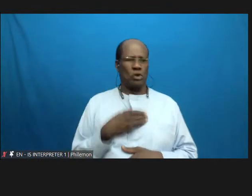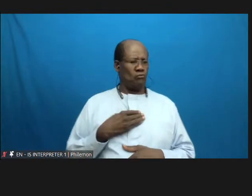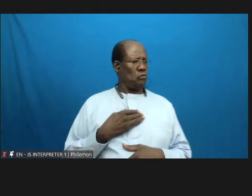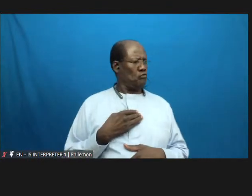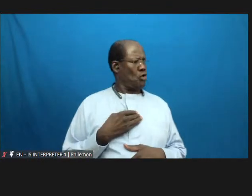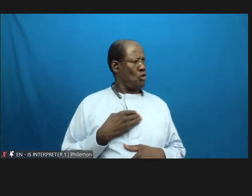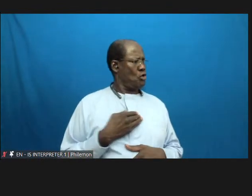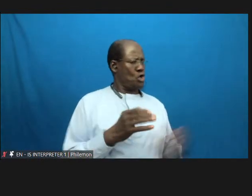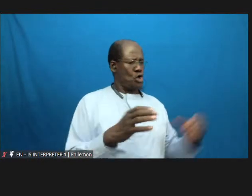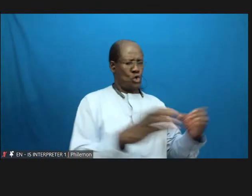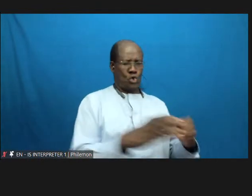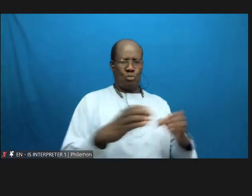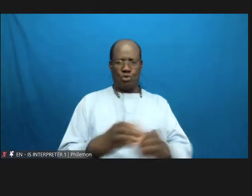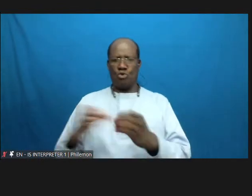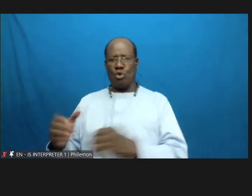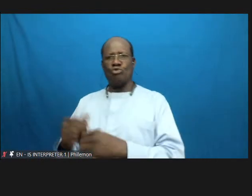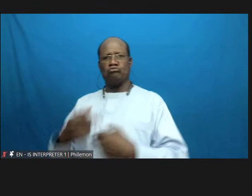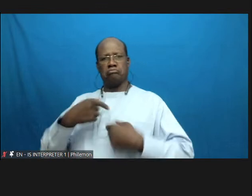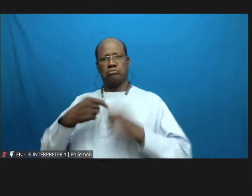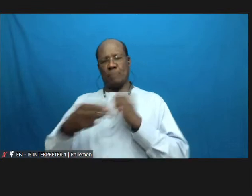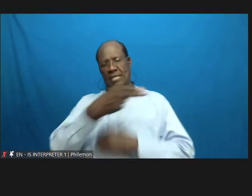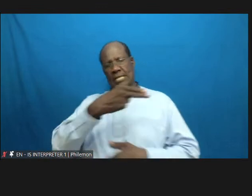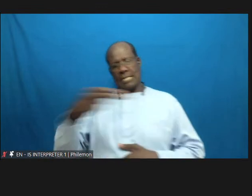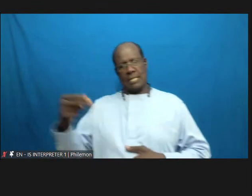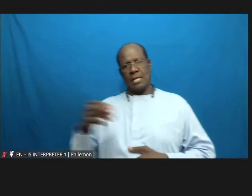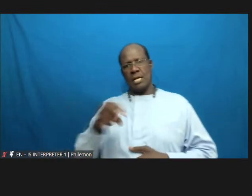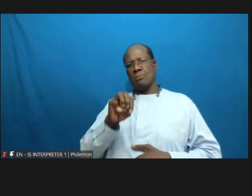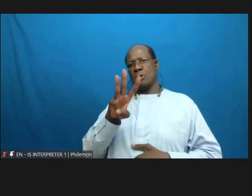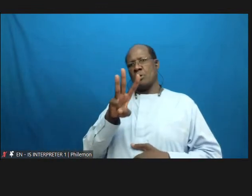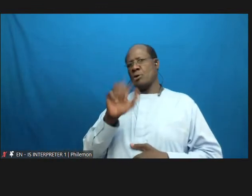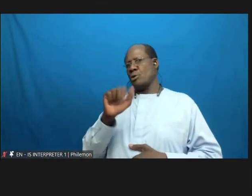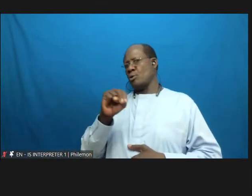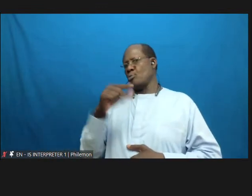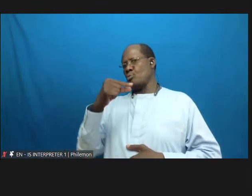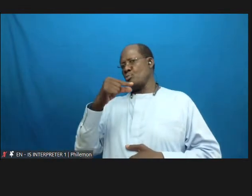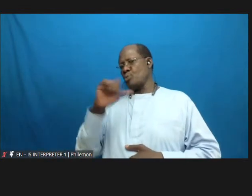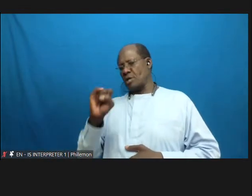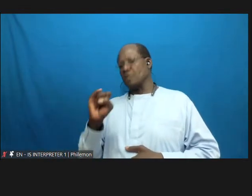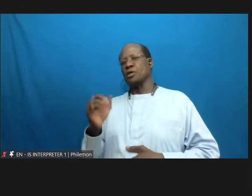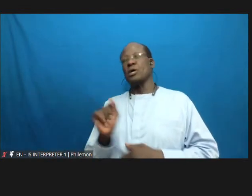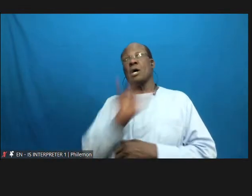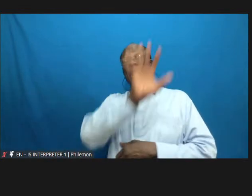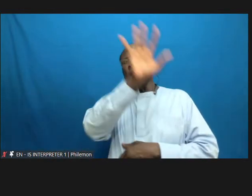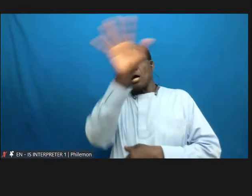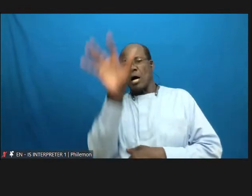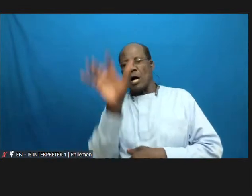My name is Mwangi, a member of the Africa Regional Mechanism for Sustainable